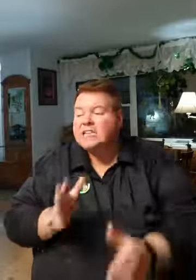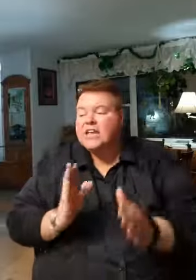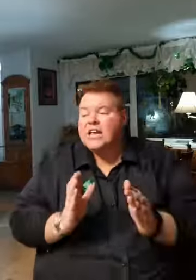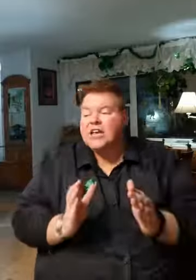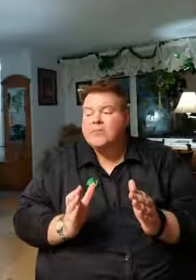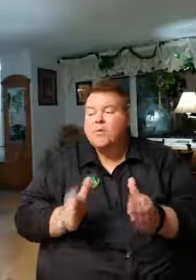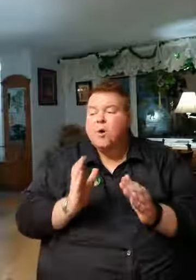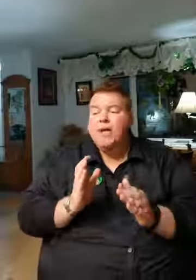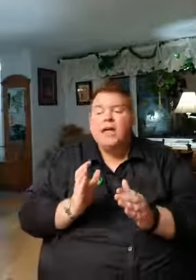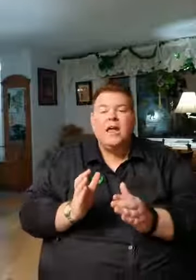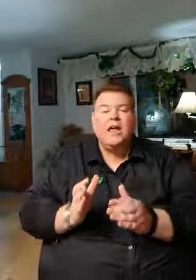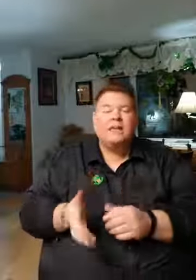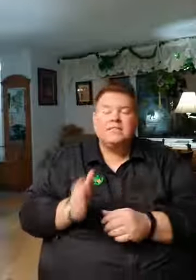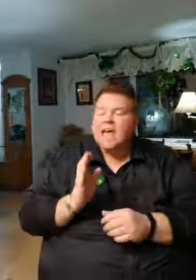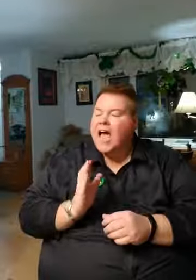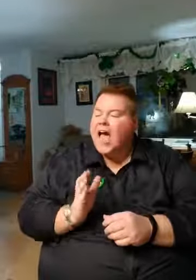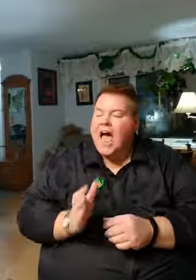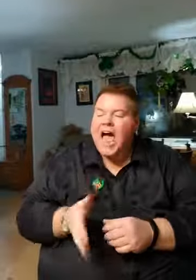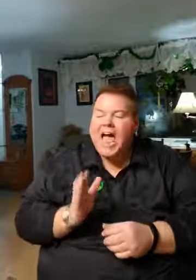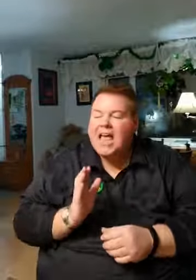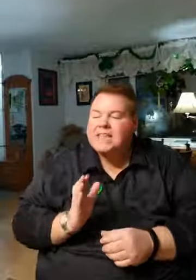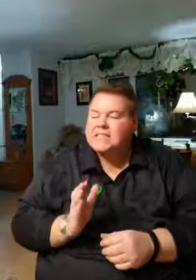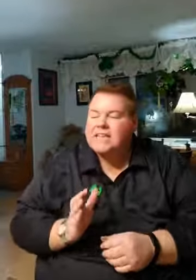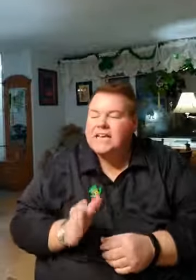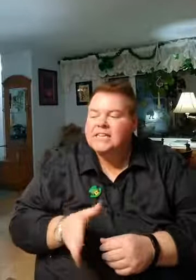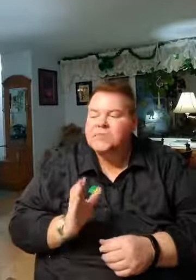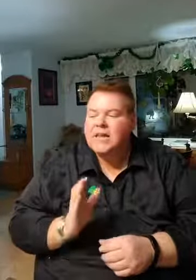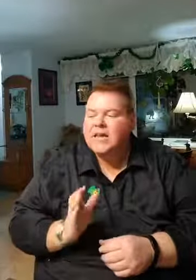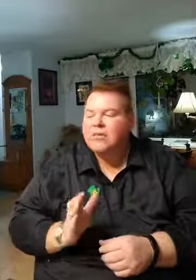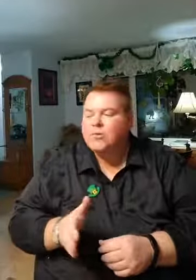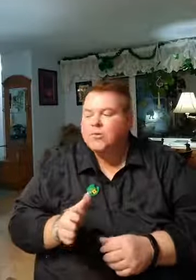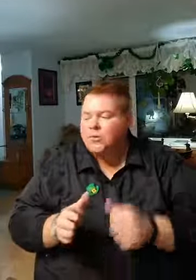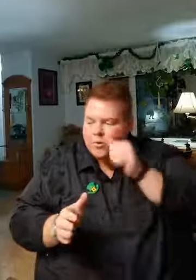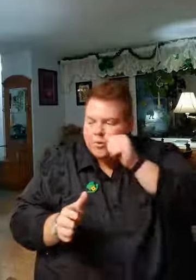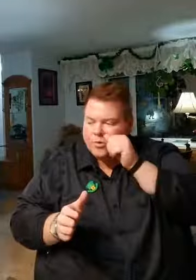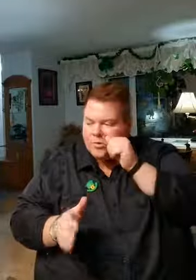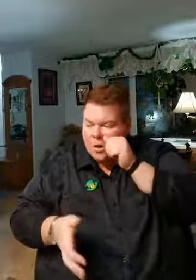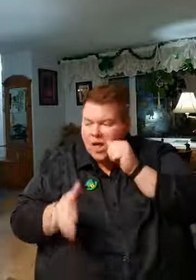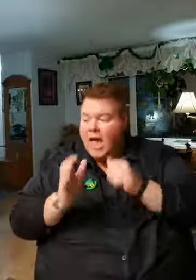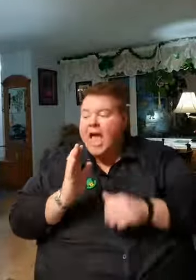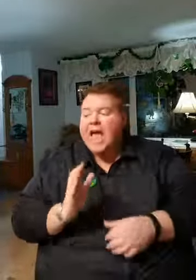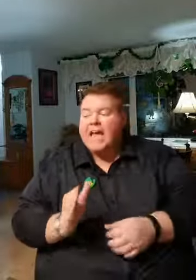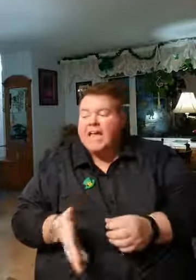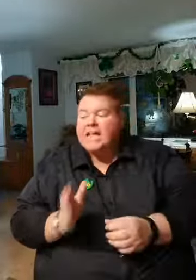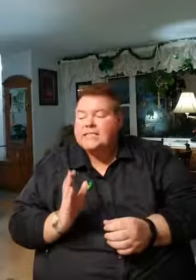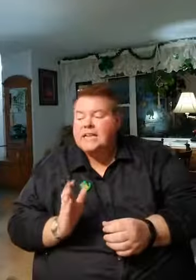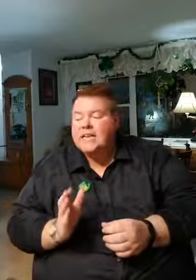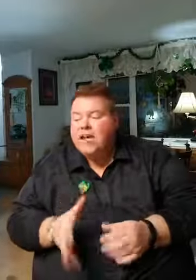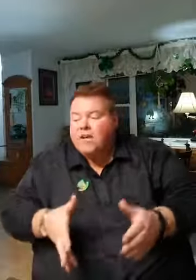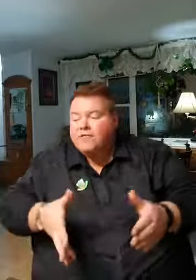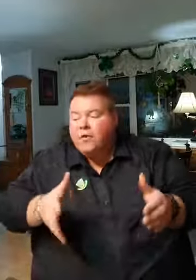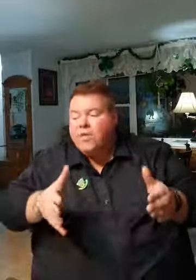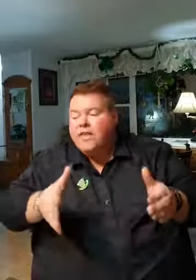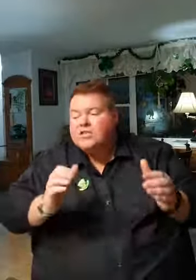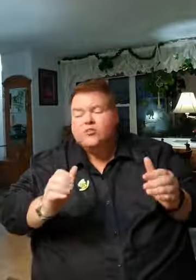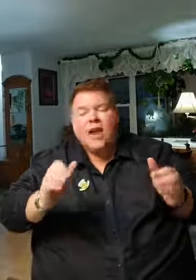Enchanted moment, and it sees me through. It's enough for this